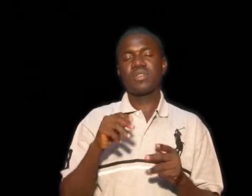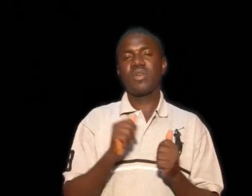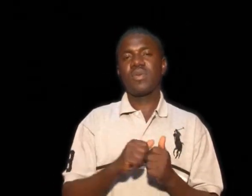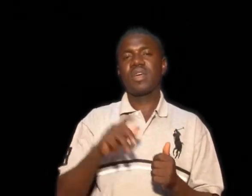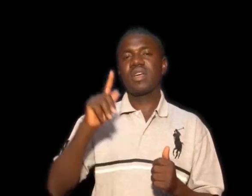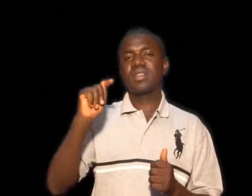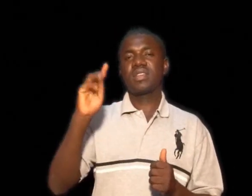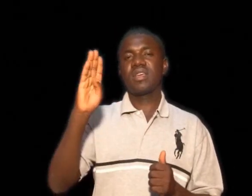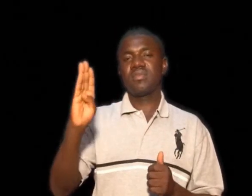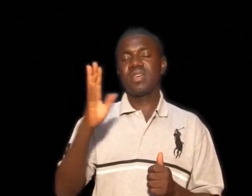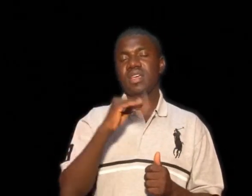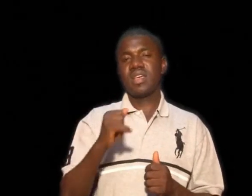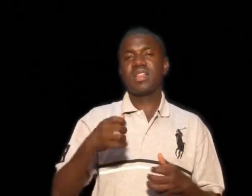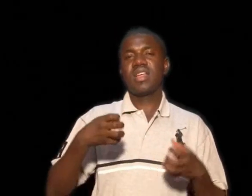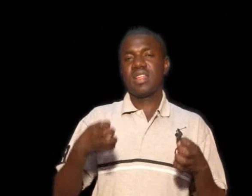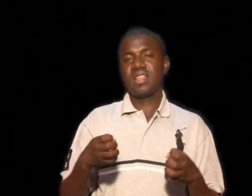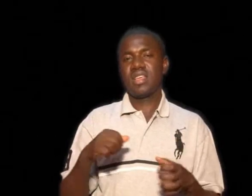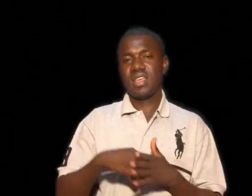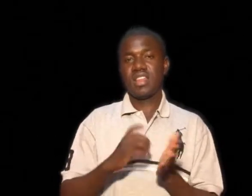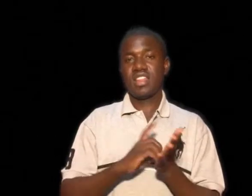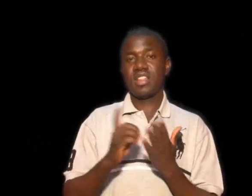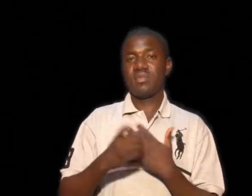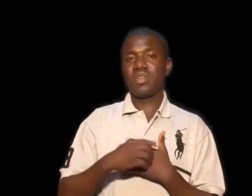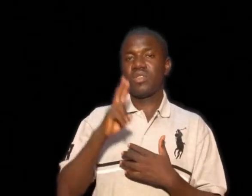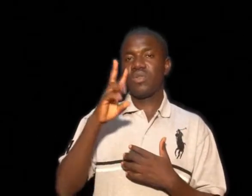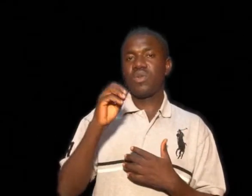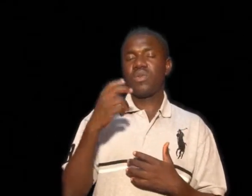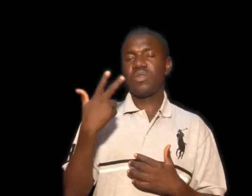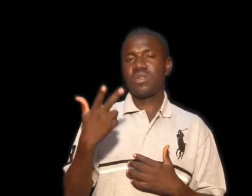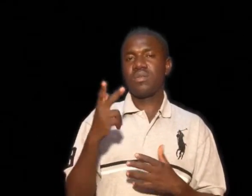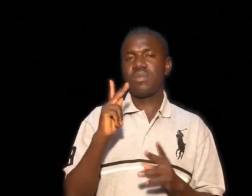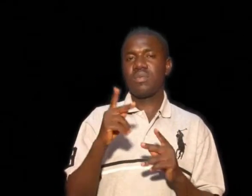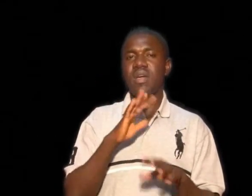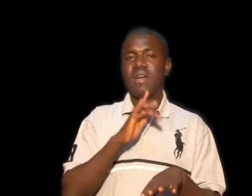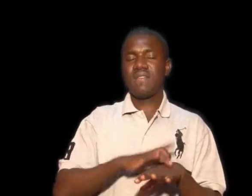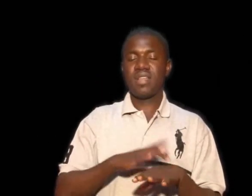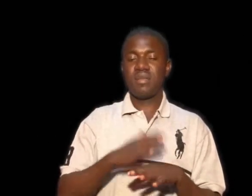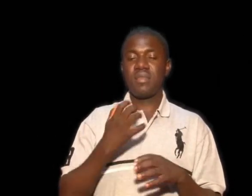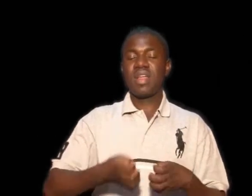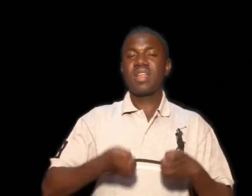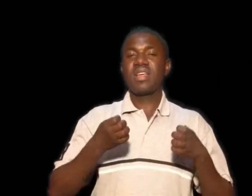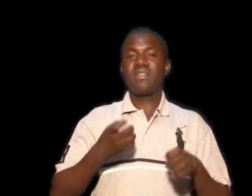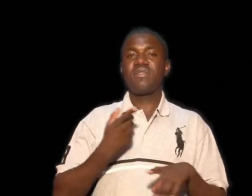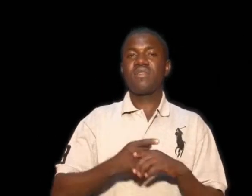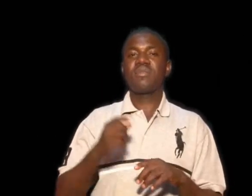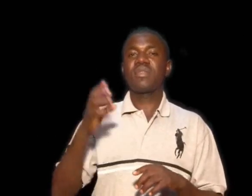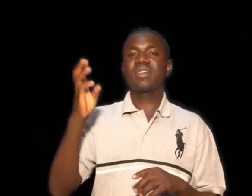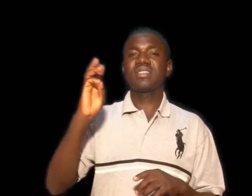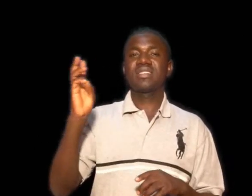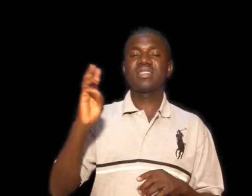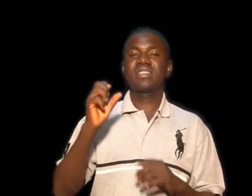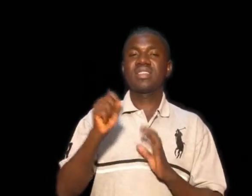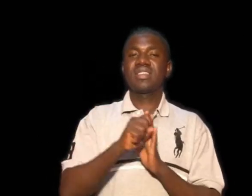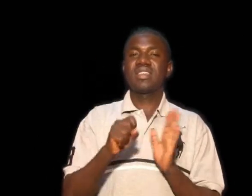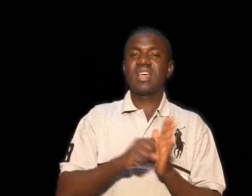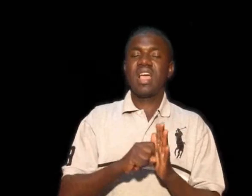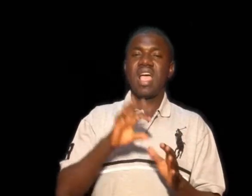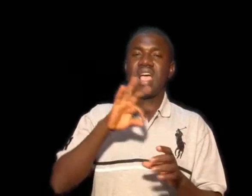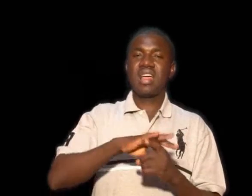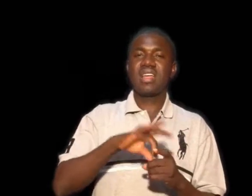leprosy. In December 2003, people affected by leprosy from 16 states in Nigeria elected Shehu as